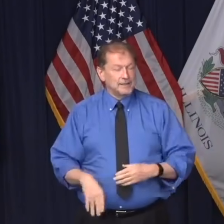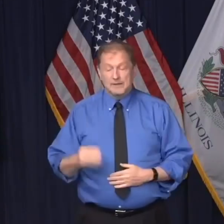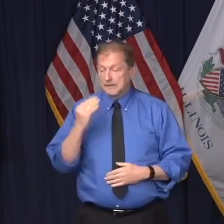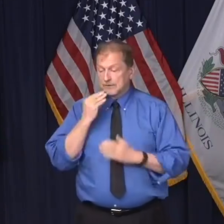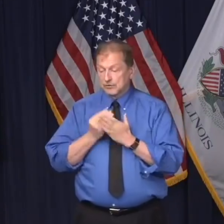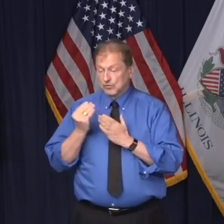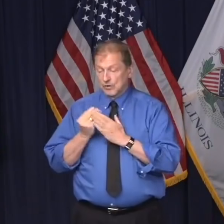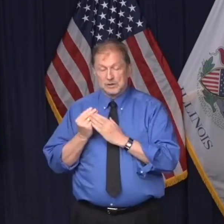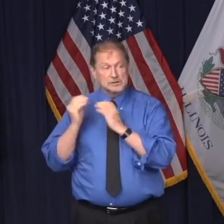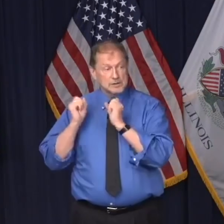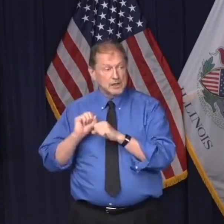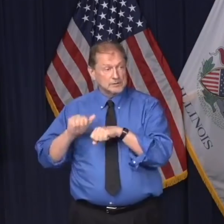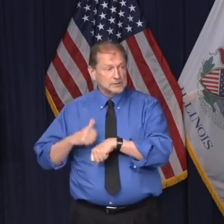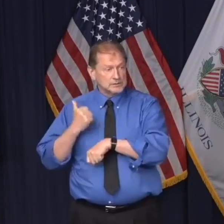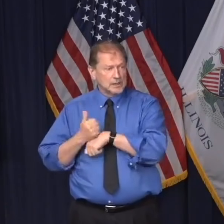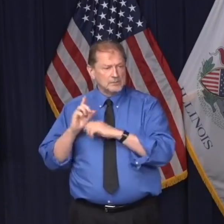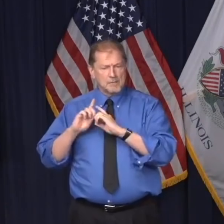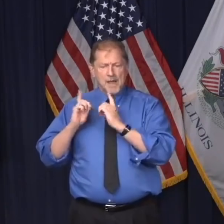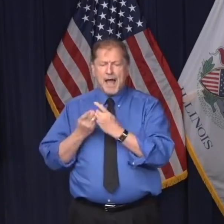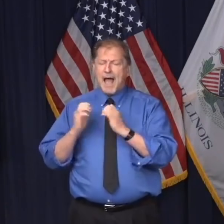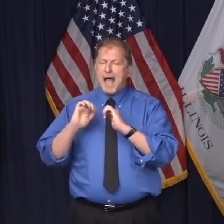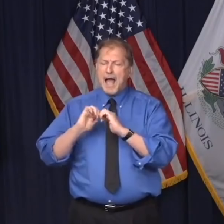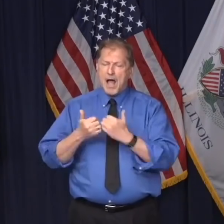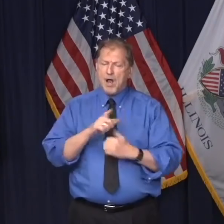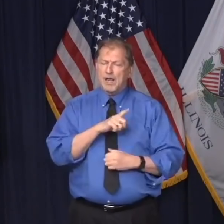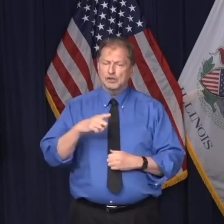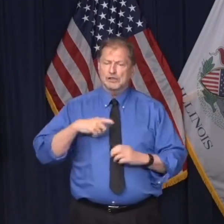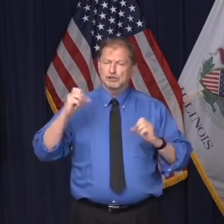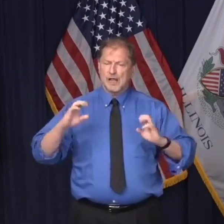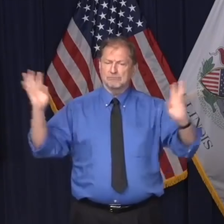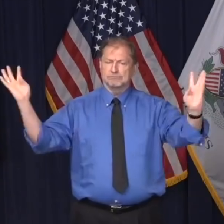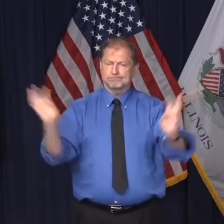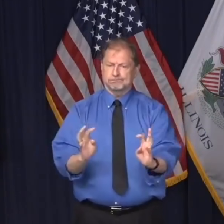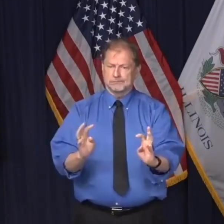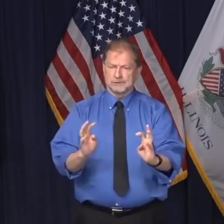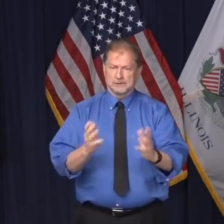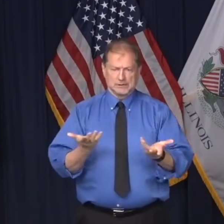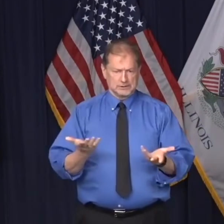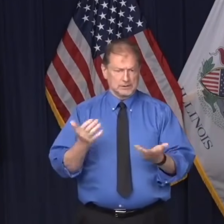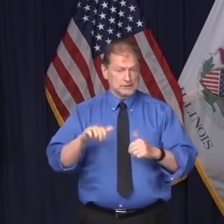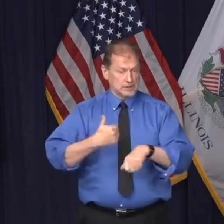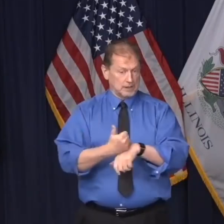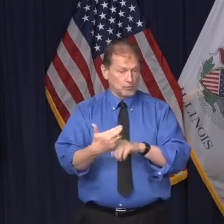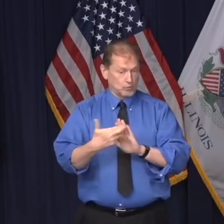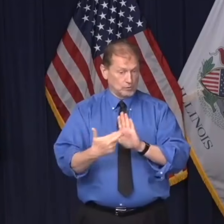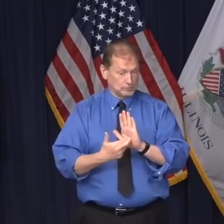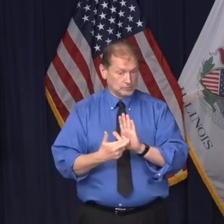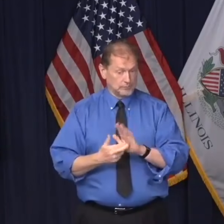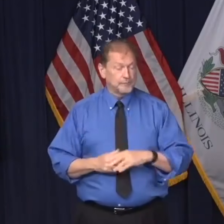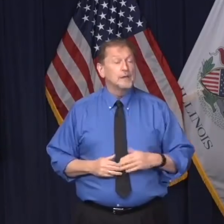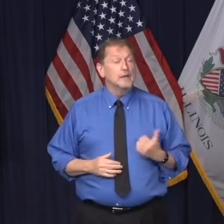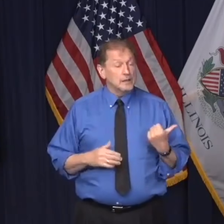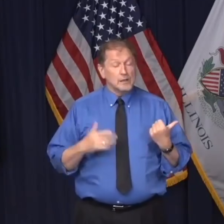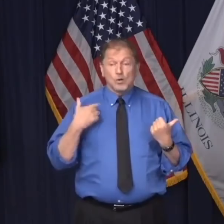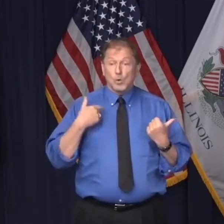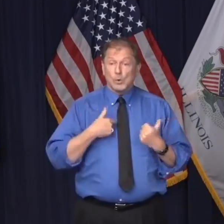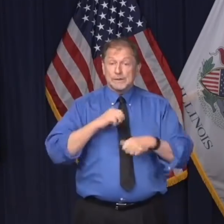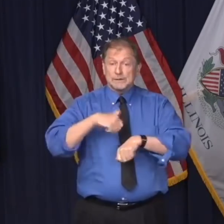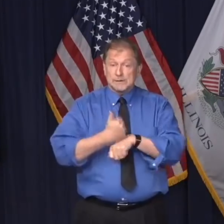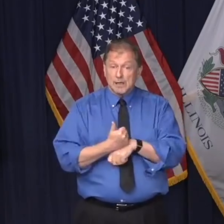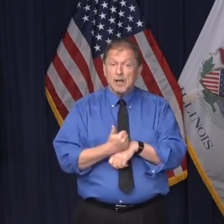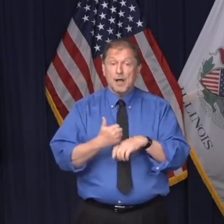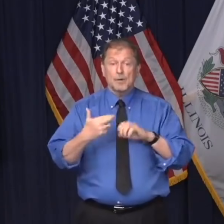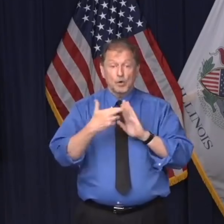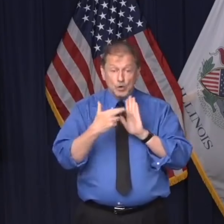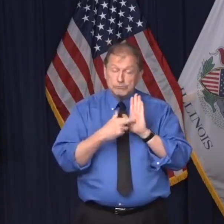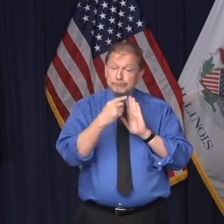department set guidelines for how the legislator can convene to do its work? Well, so we will and do, and it's kind of the same answer, and I don't know